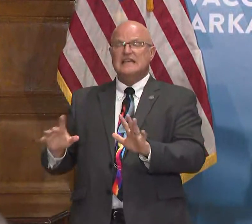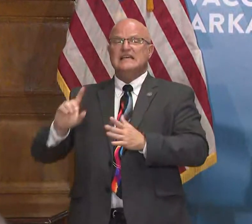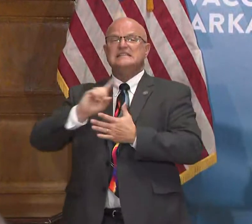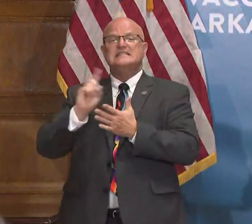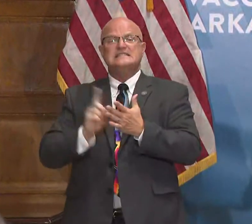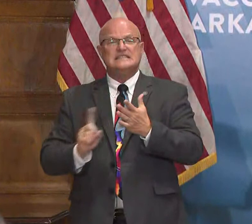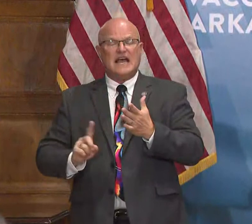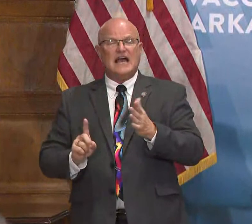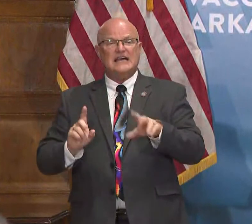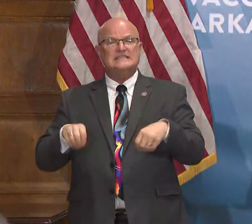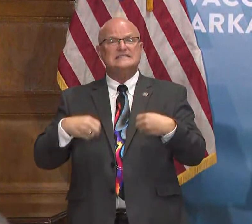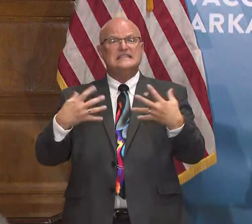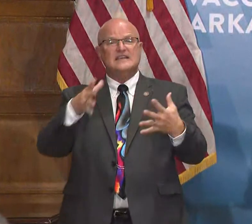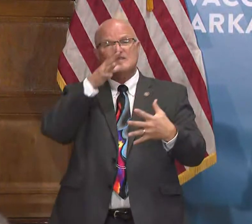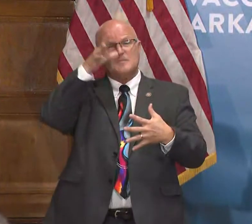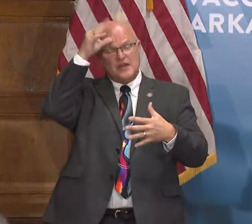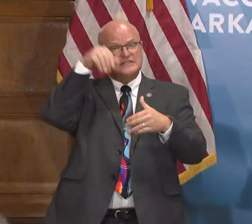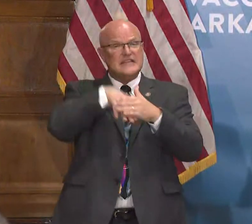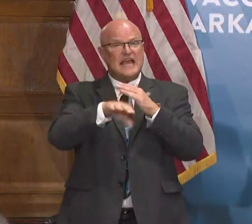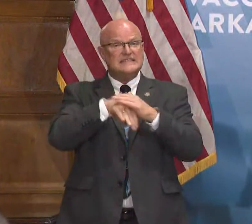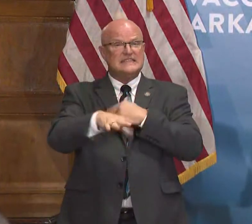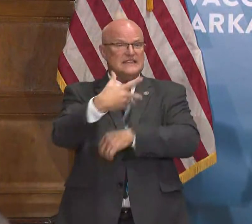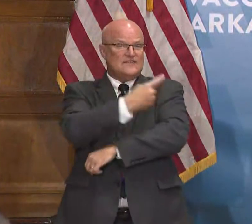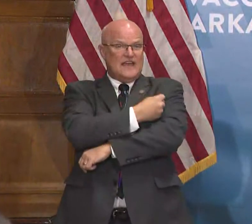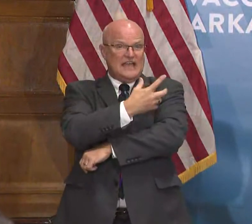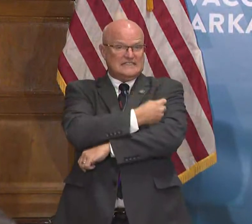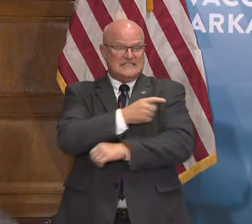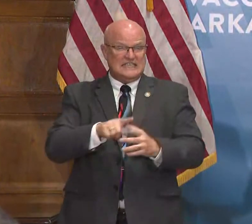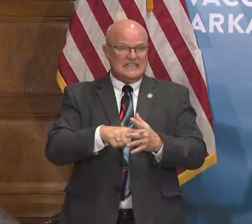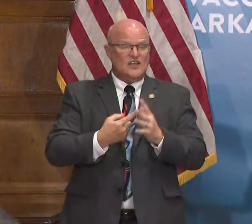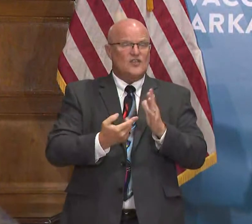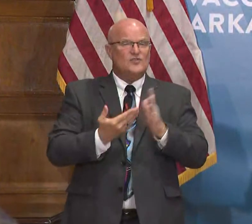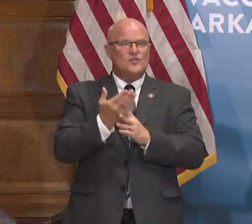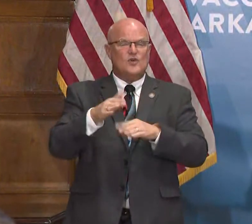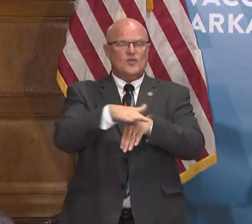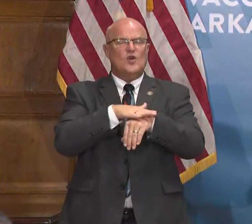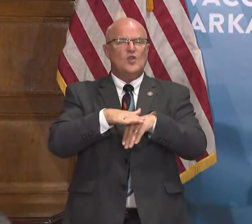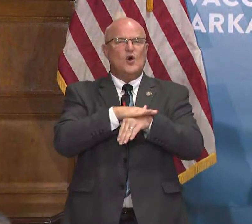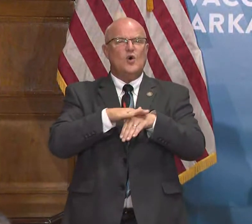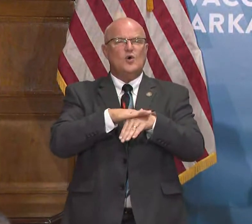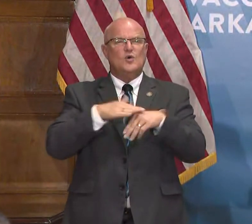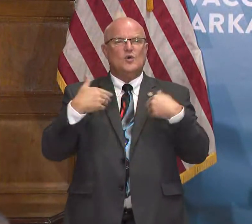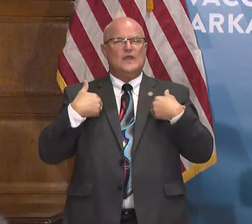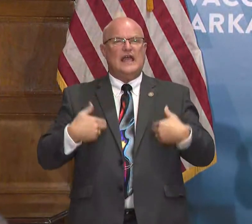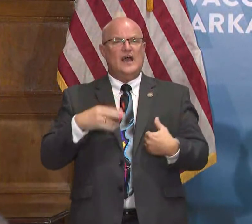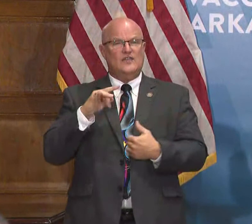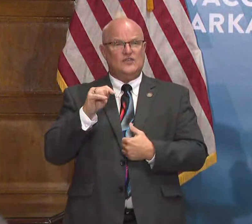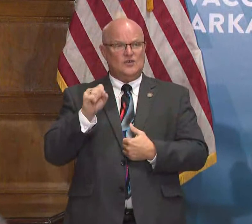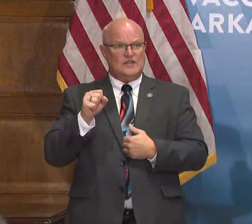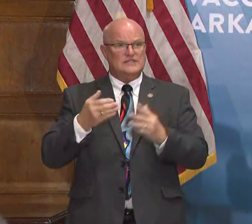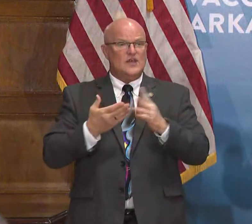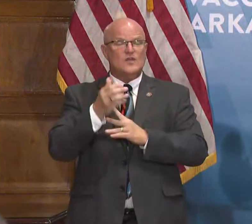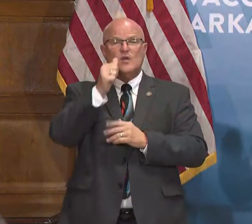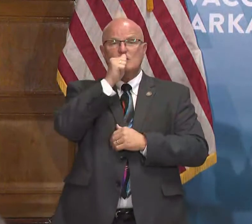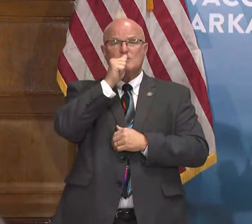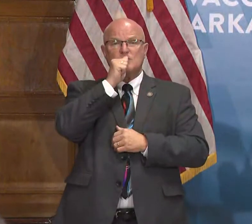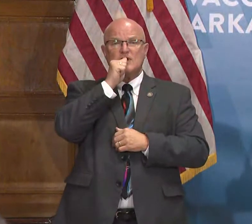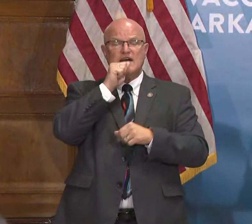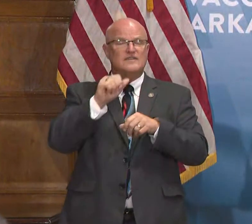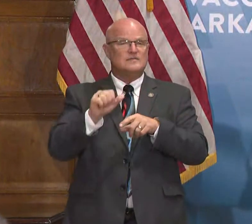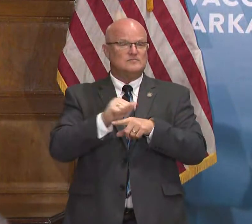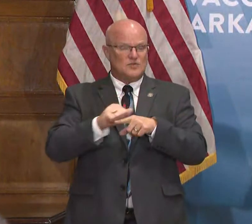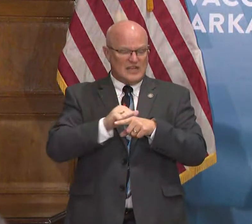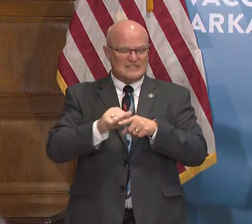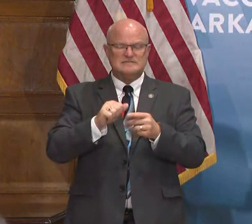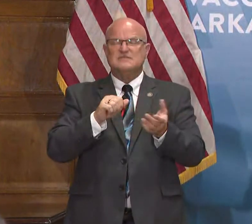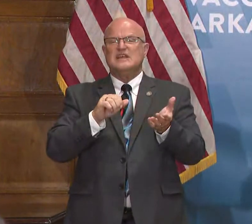to give parents access to the vaccine, initially through the local health units and eventually through private practitioners,